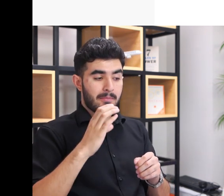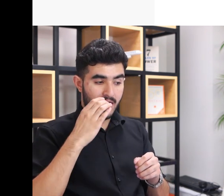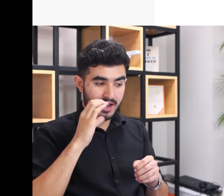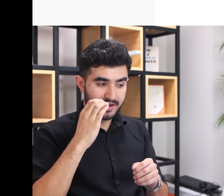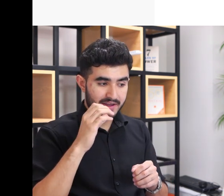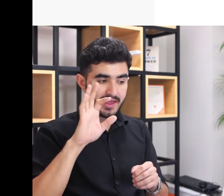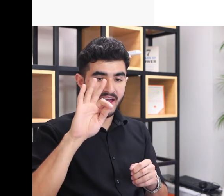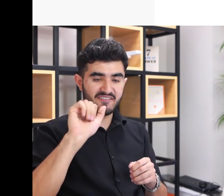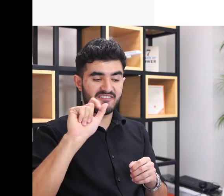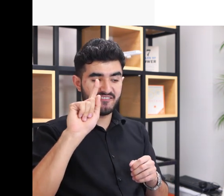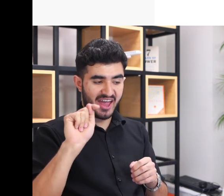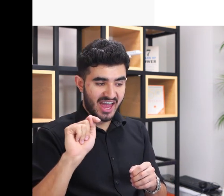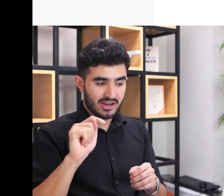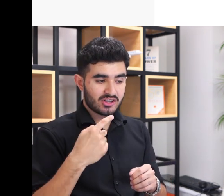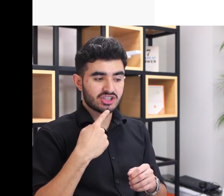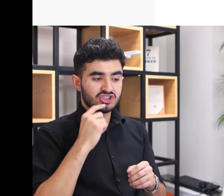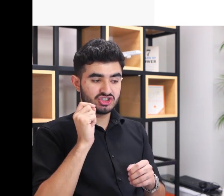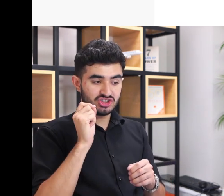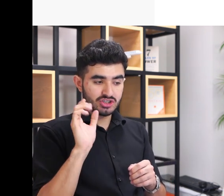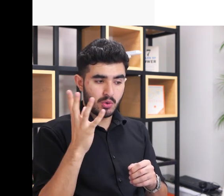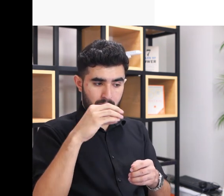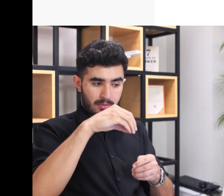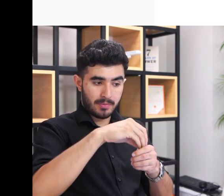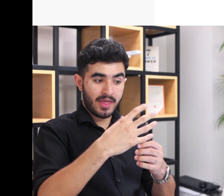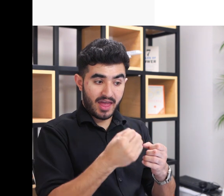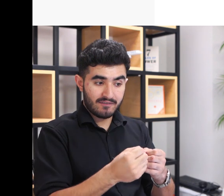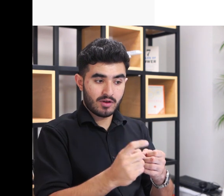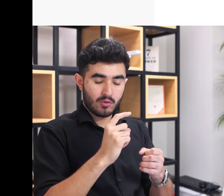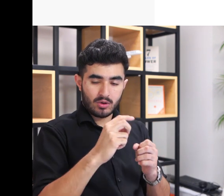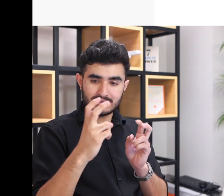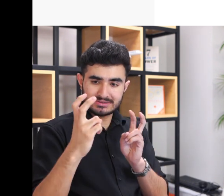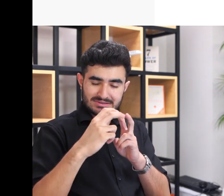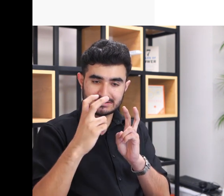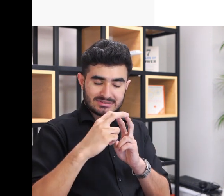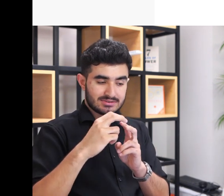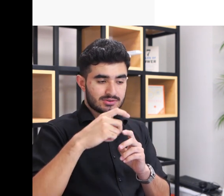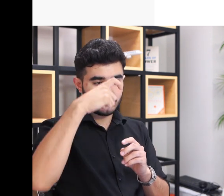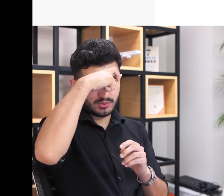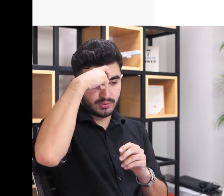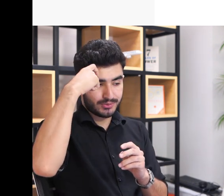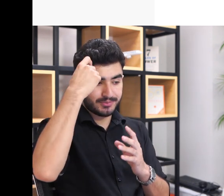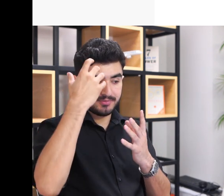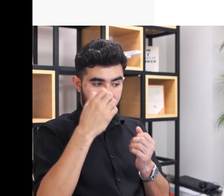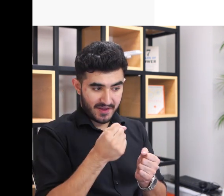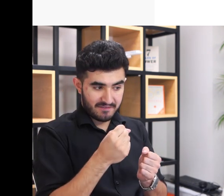and other ingredients that interact with the microwaves and make the food hot.